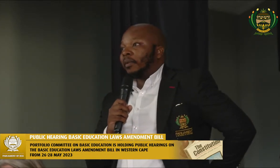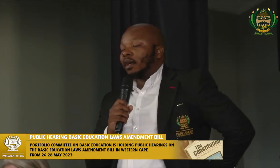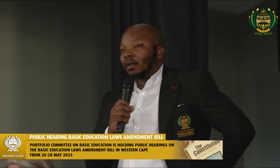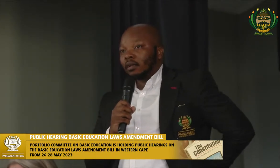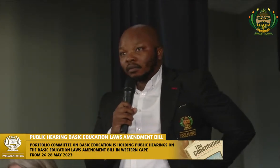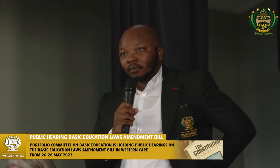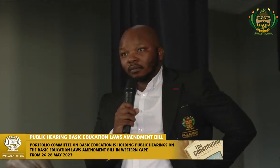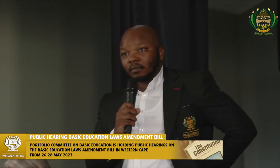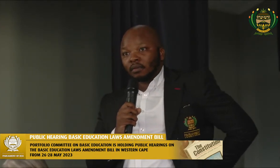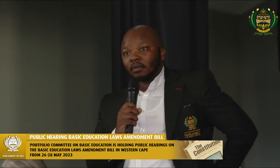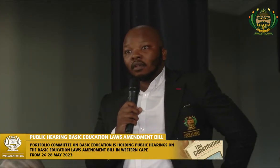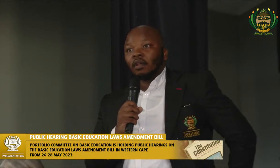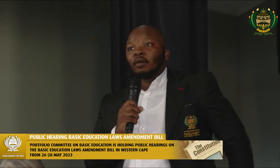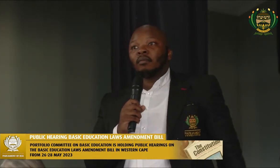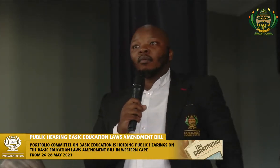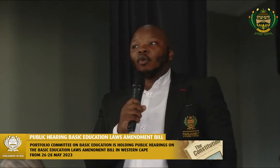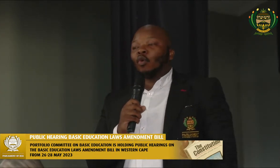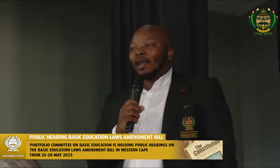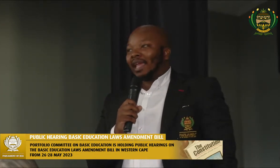Goeiemiddag.